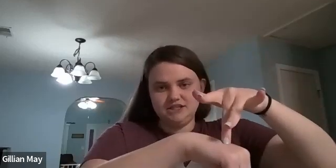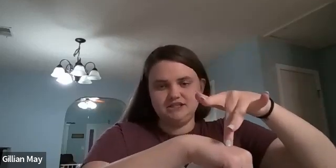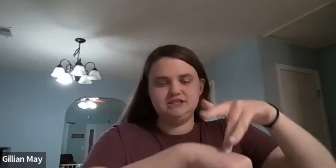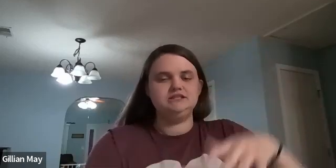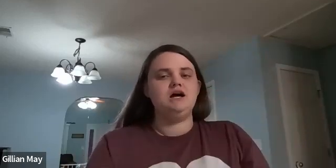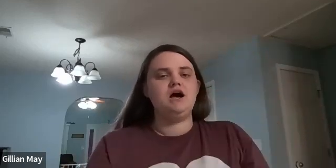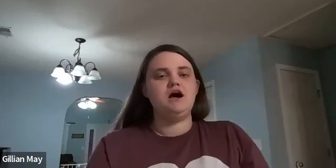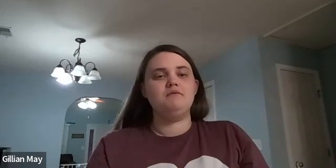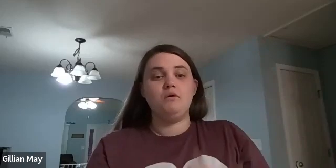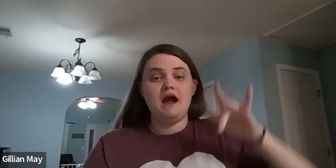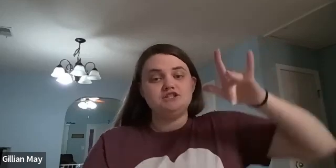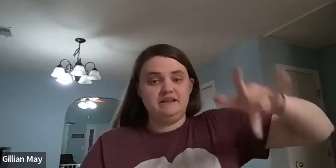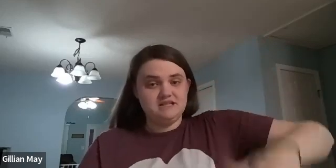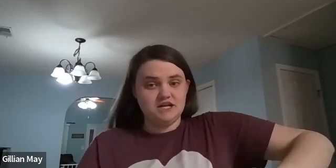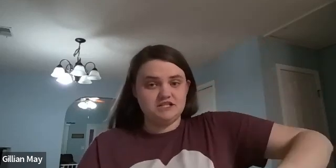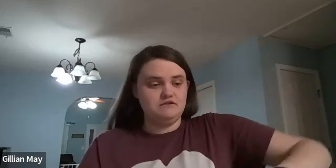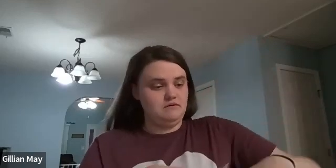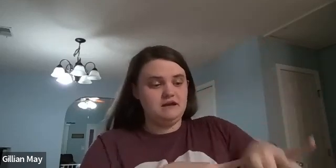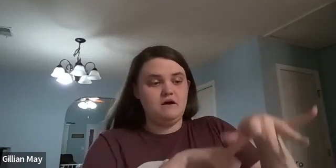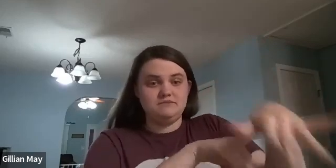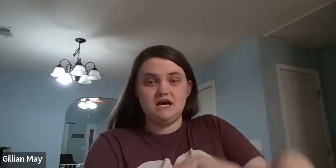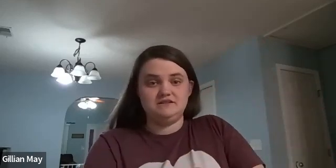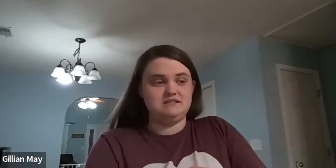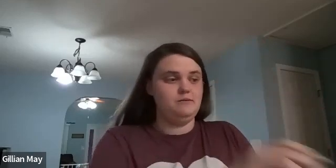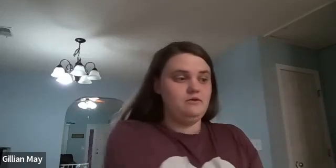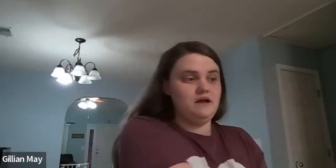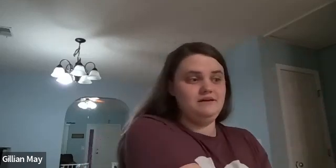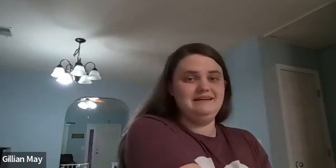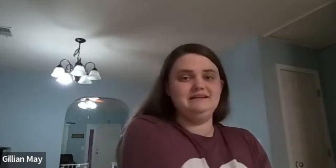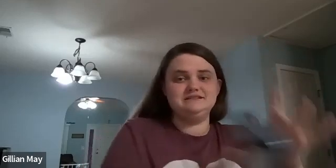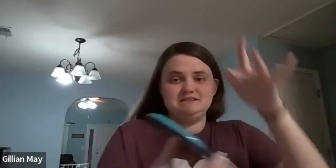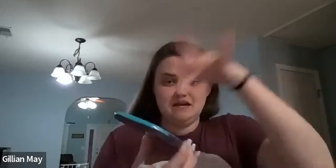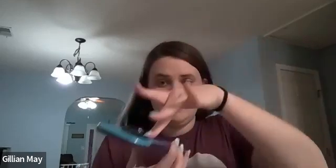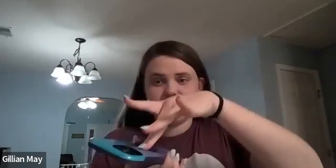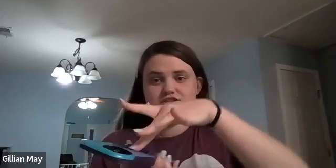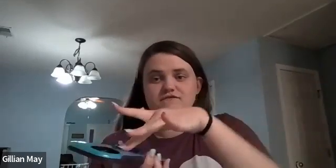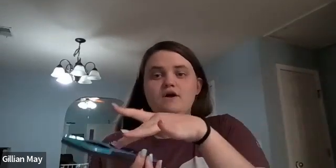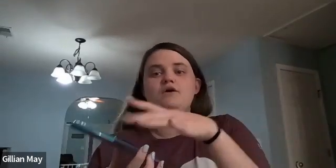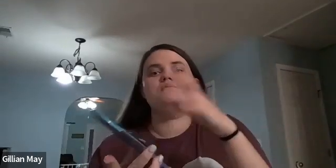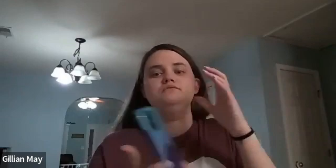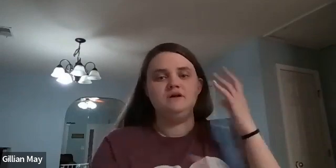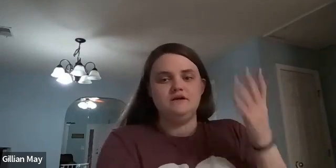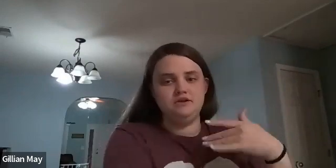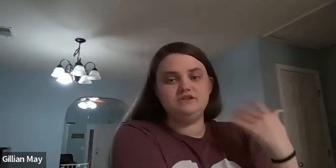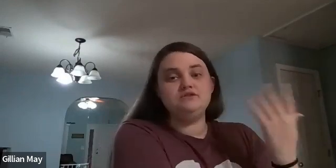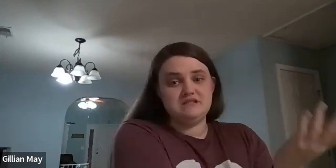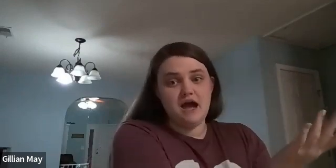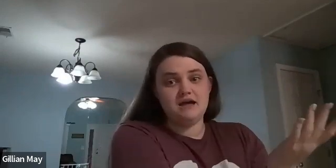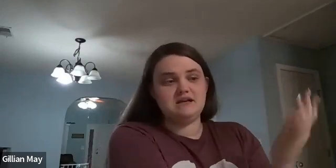touch, or actually like touch it. So like right now I'm touching the table, like touch, foam. You can use that as kind